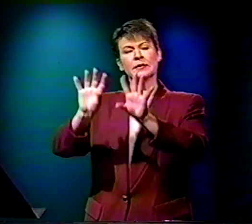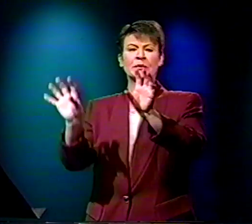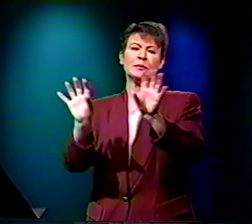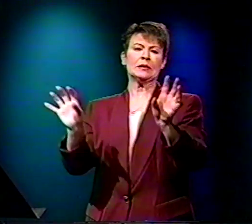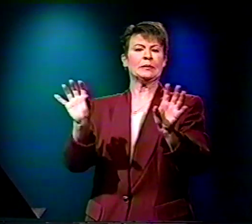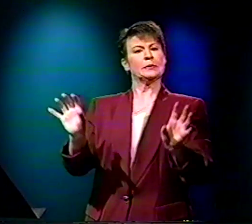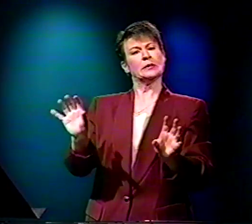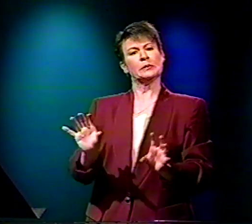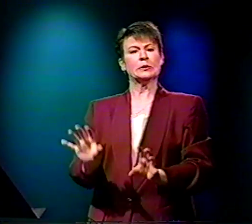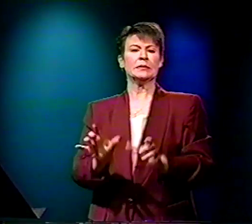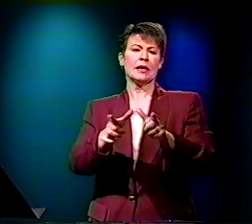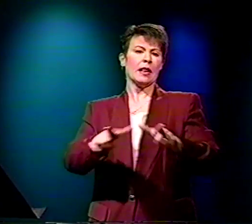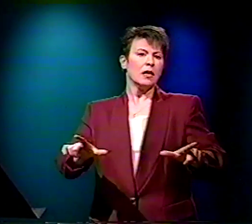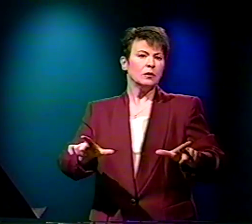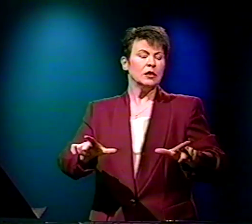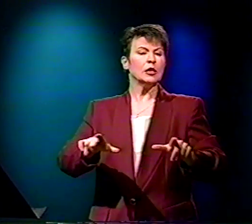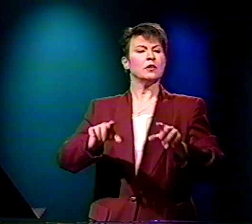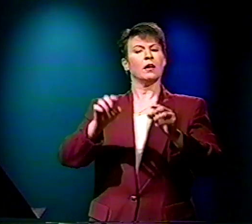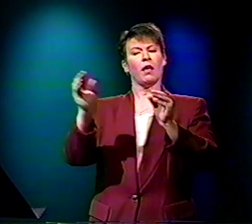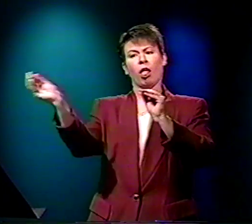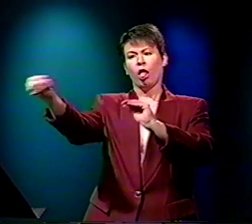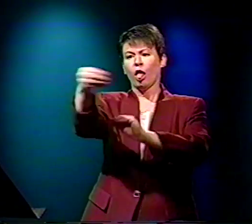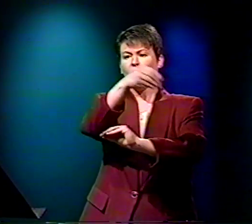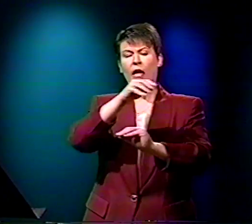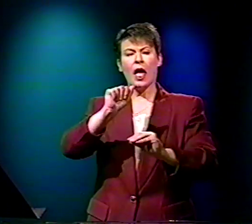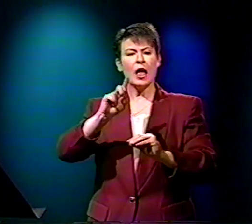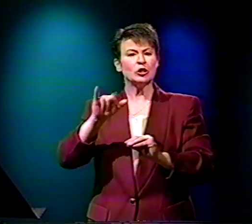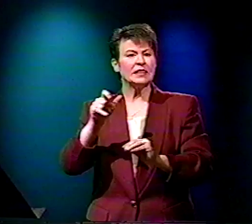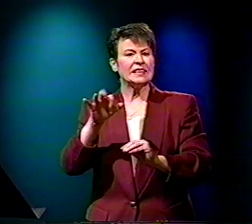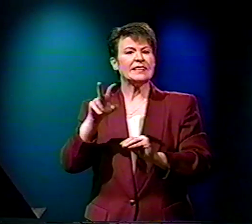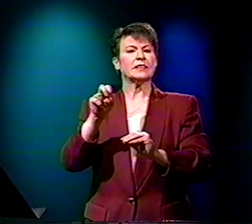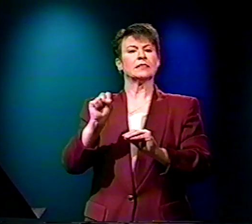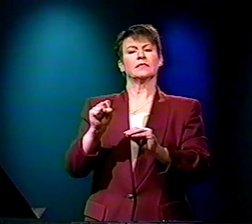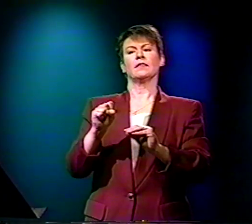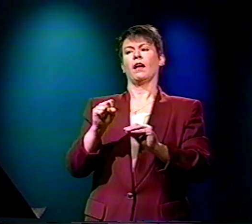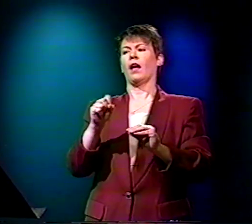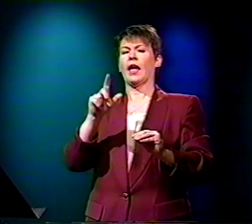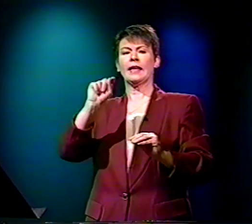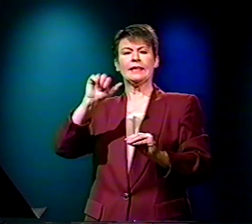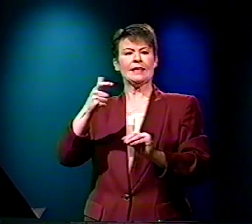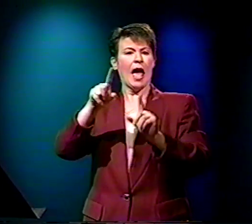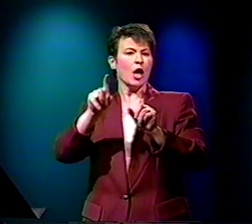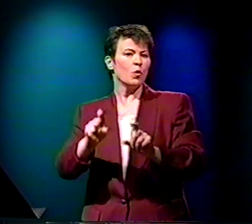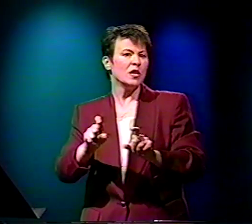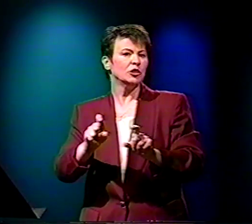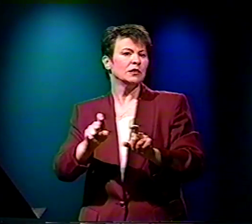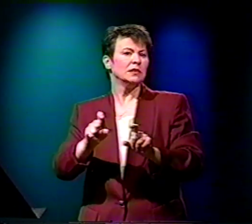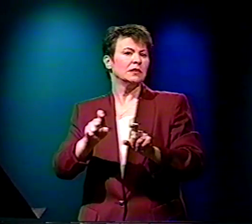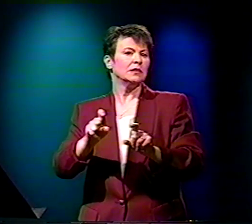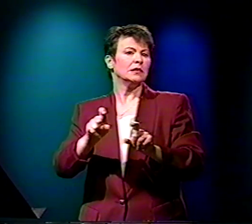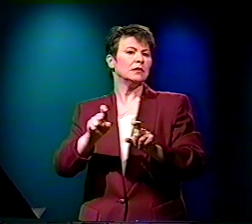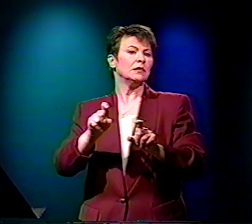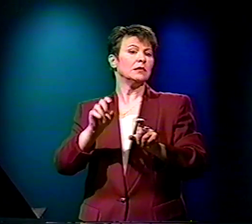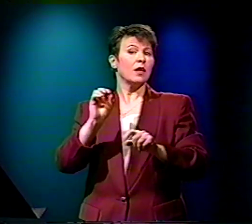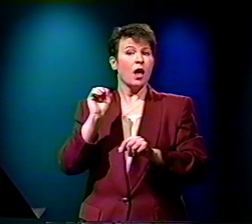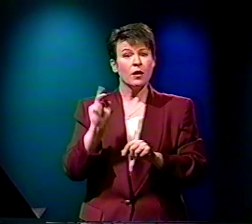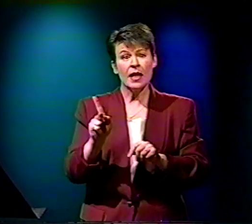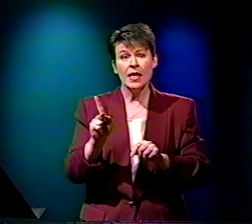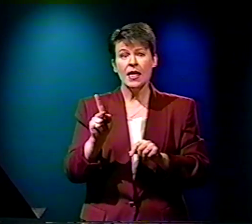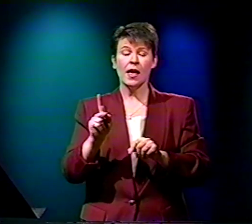and so that is going to affect her choice of language. And so she tends to use more adjectives and uses tag questions,